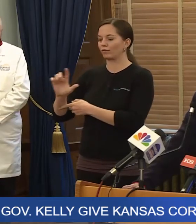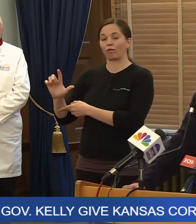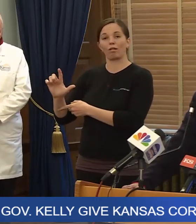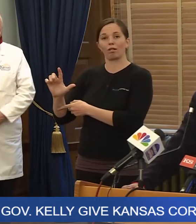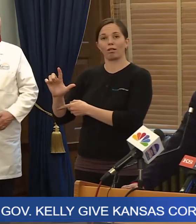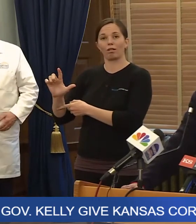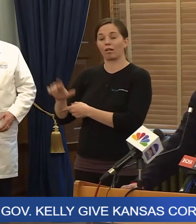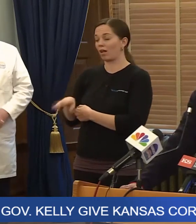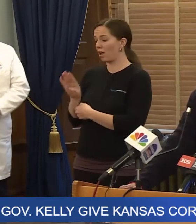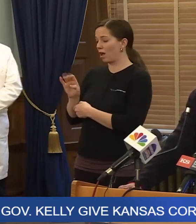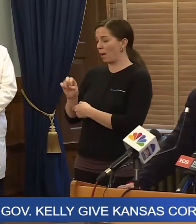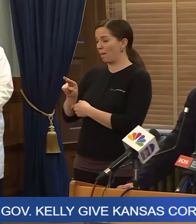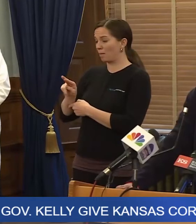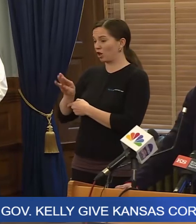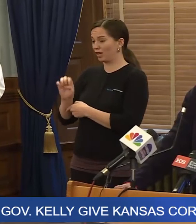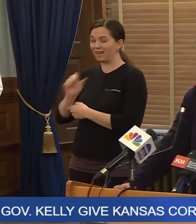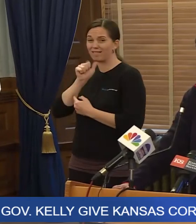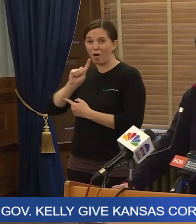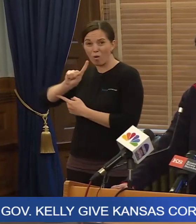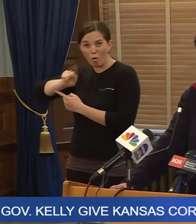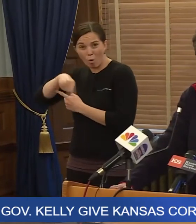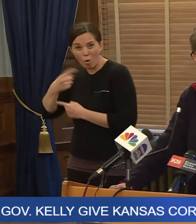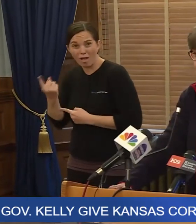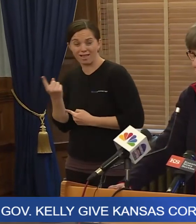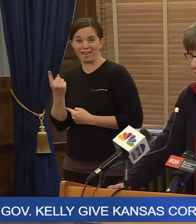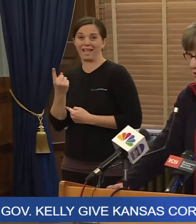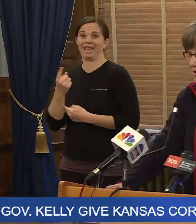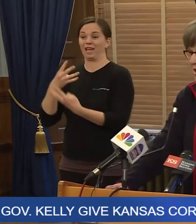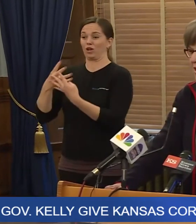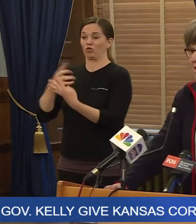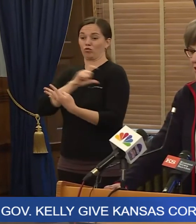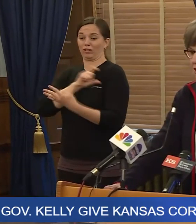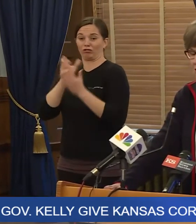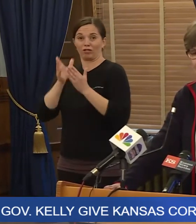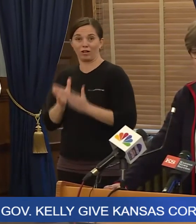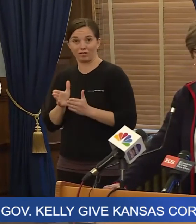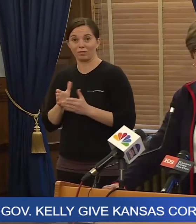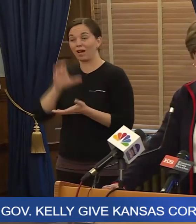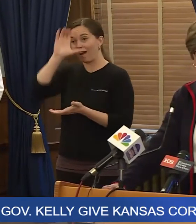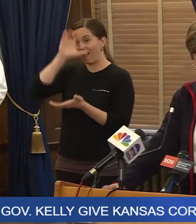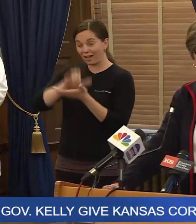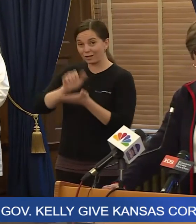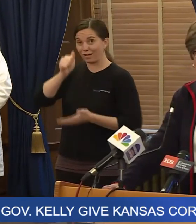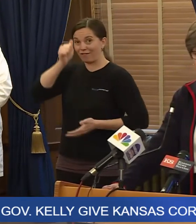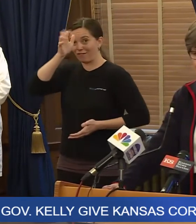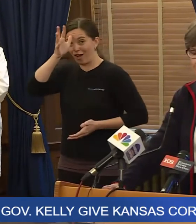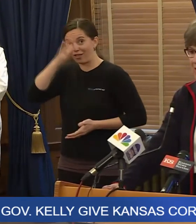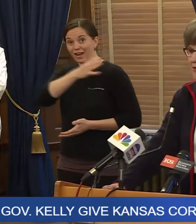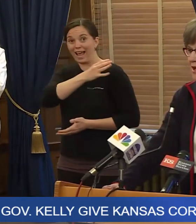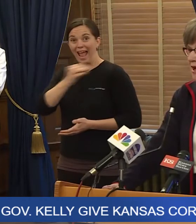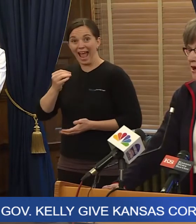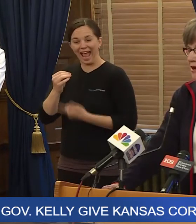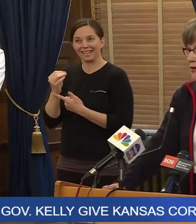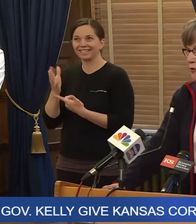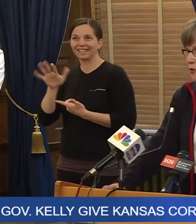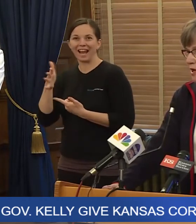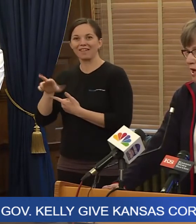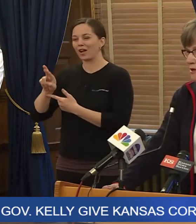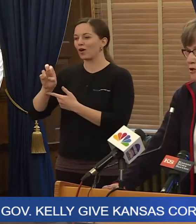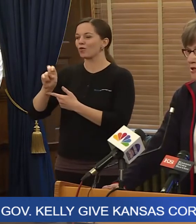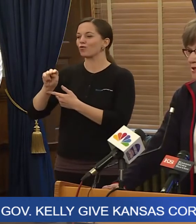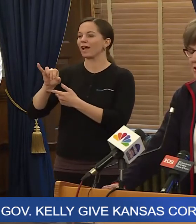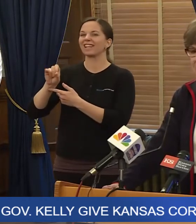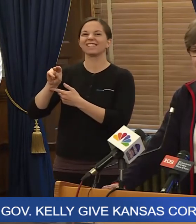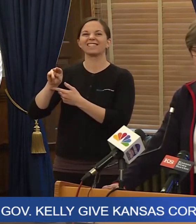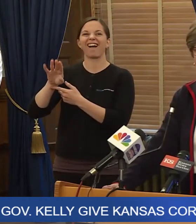Bernie wasn't just a correctional officer, however, or a husband and father. He also was a bit of a Renaissance man. When